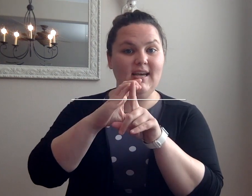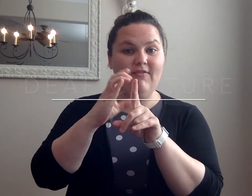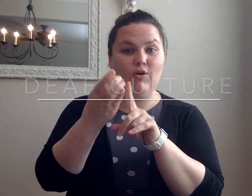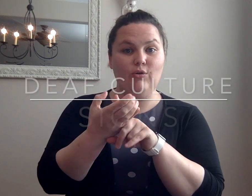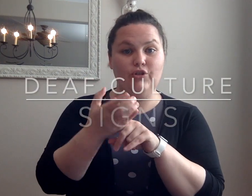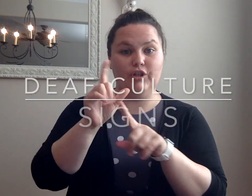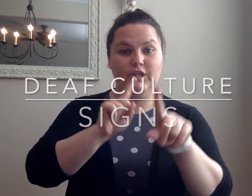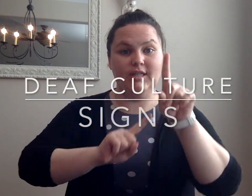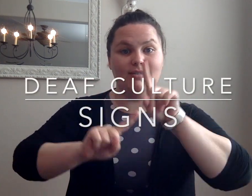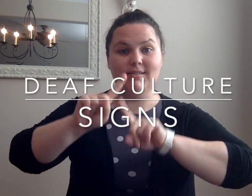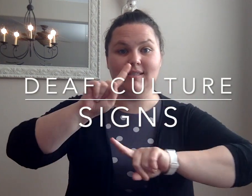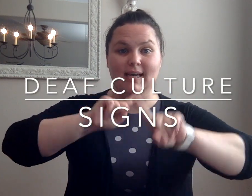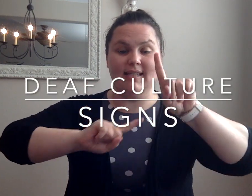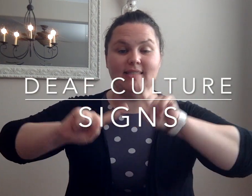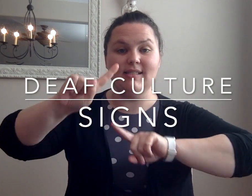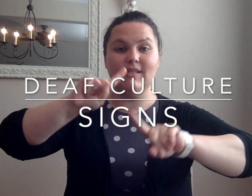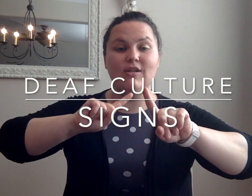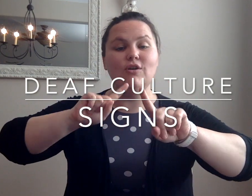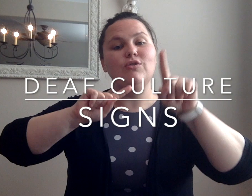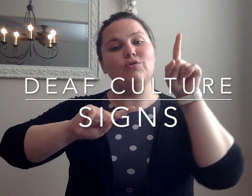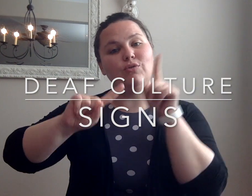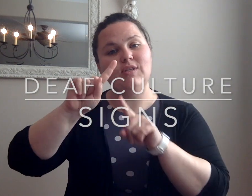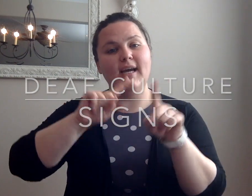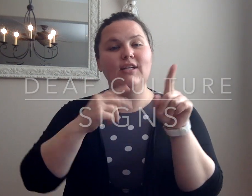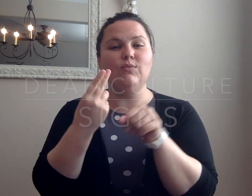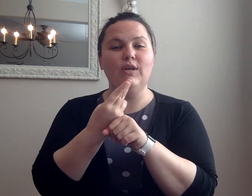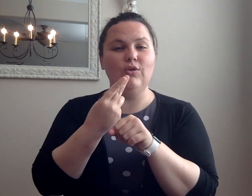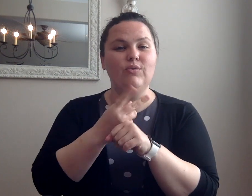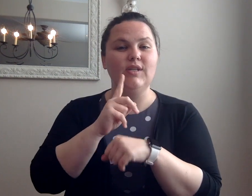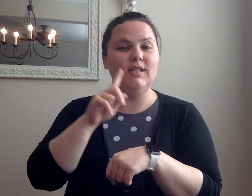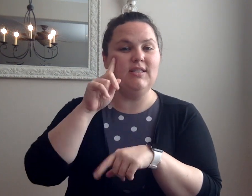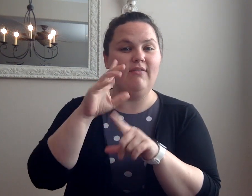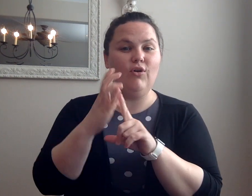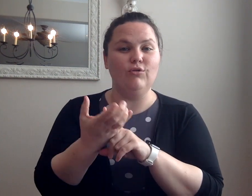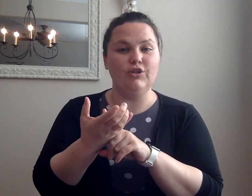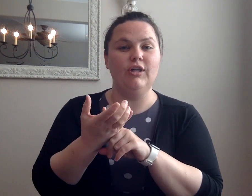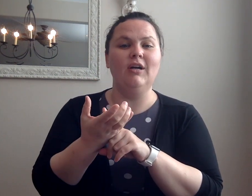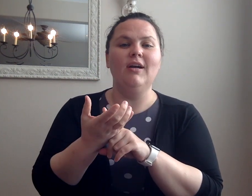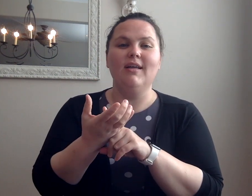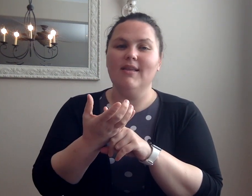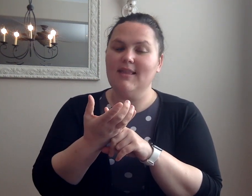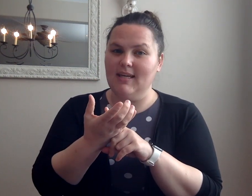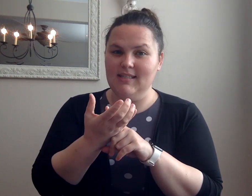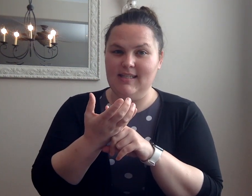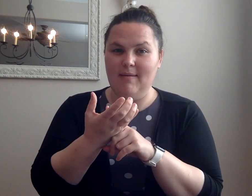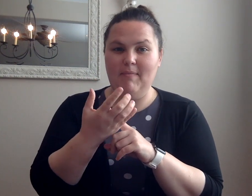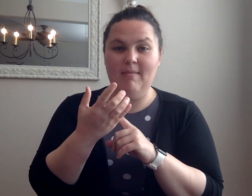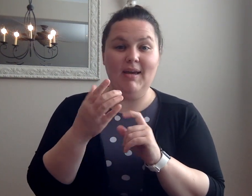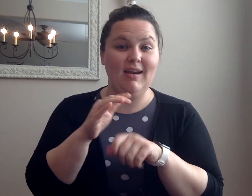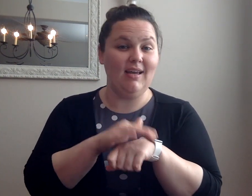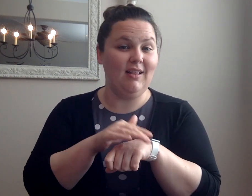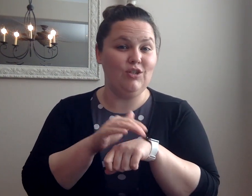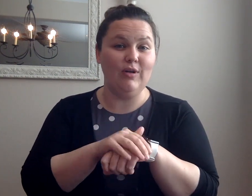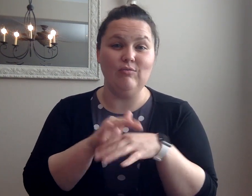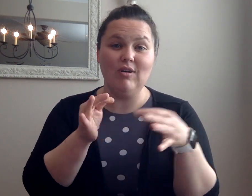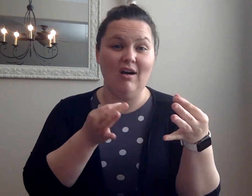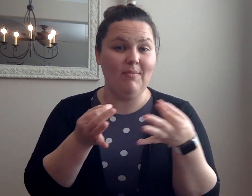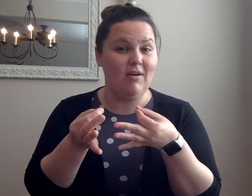deaf culture signs. So signs we use in deaf culture, things that maybe in English we don't talk about a